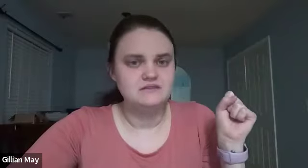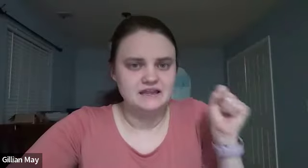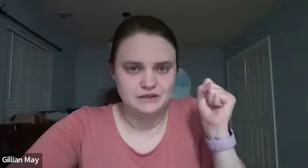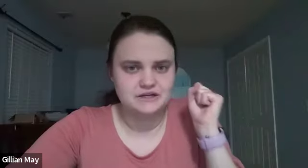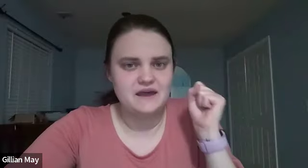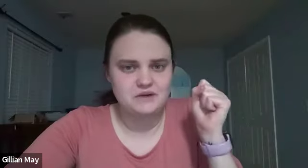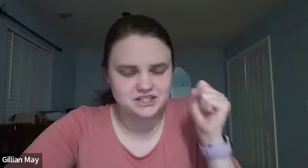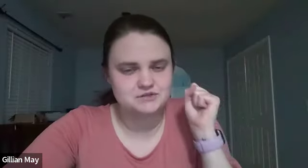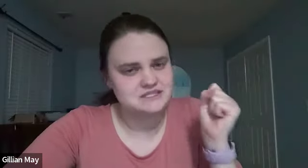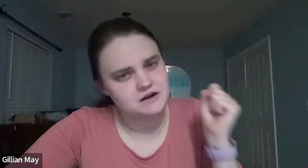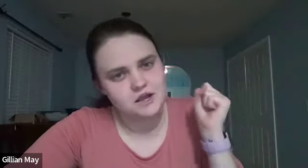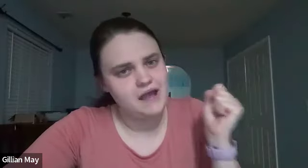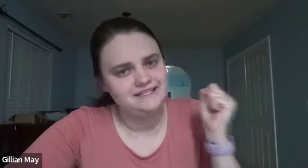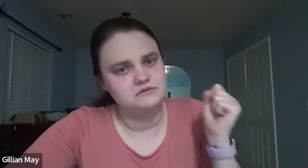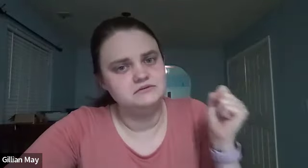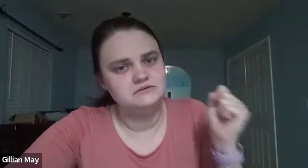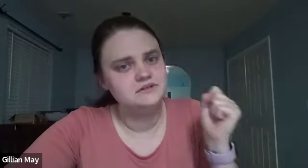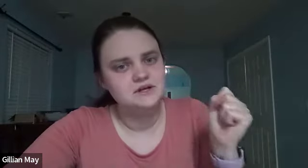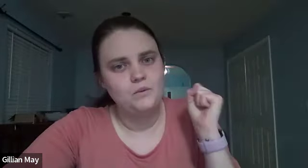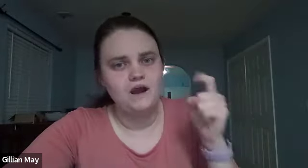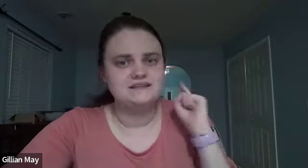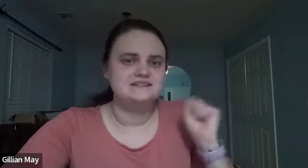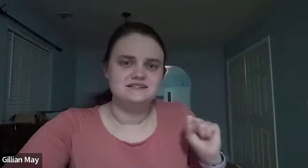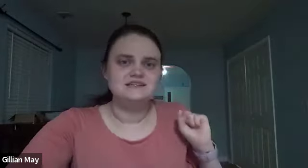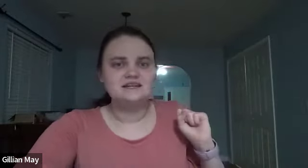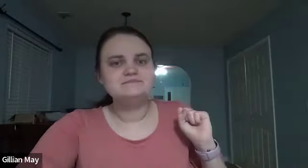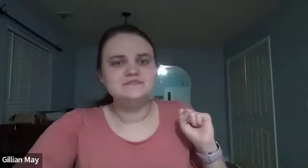Like learning that one, I just would stare at it and go, why is this not sticking? So